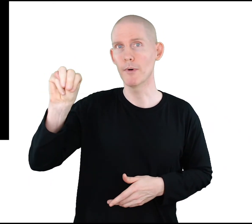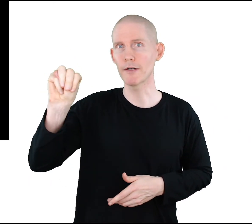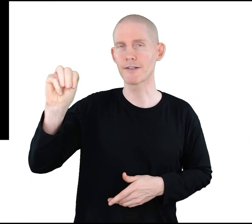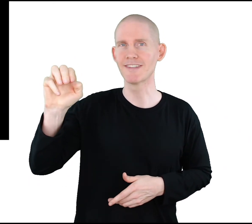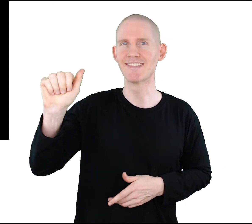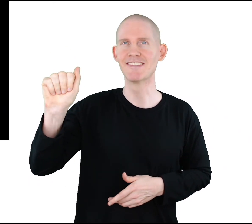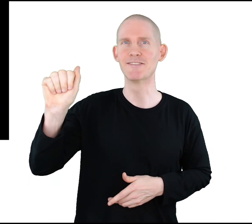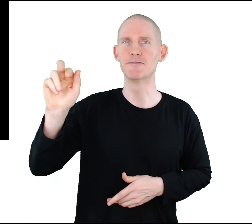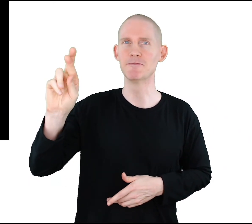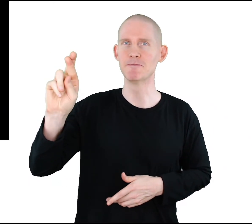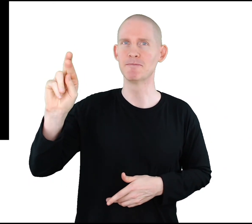Mark.